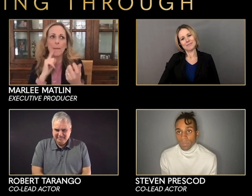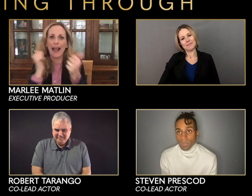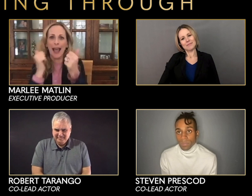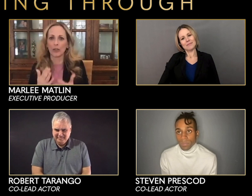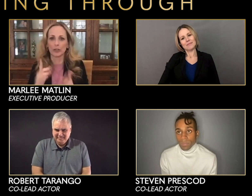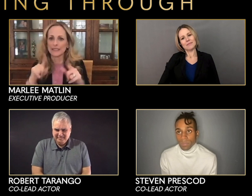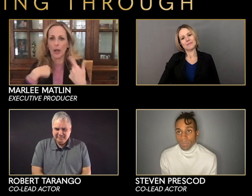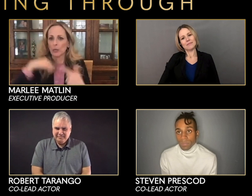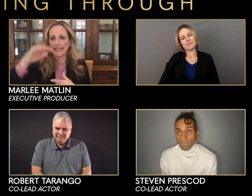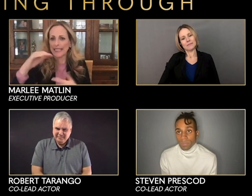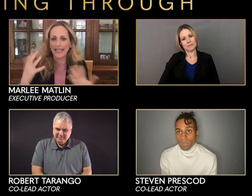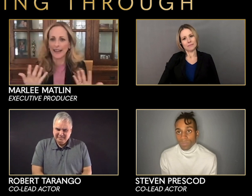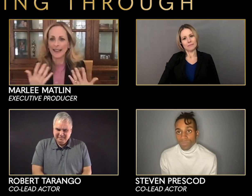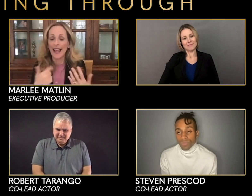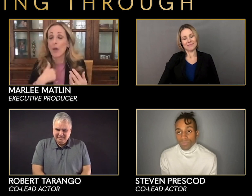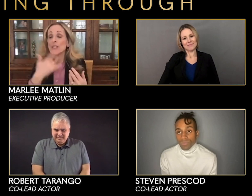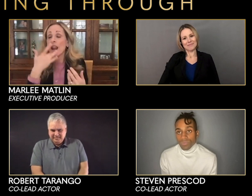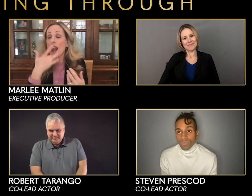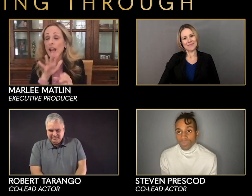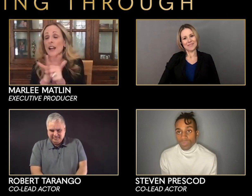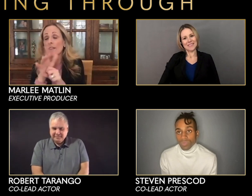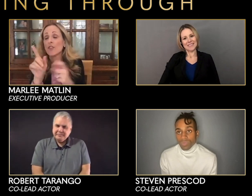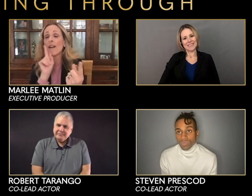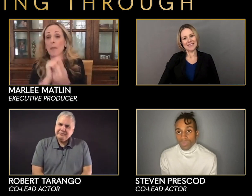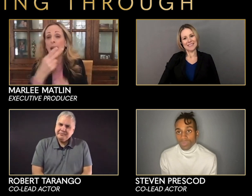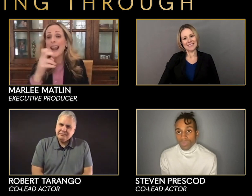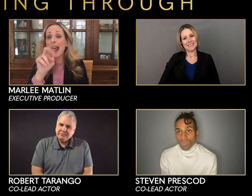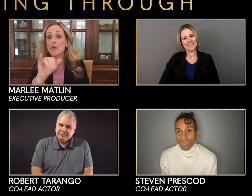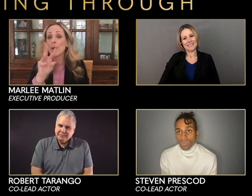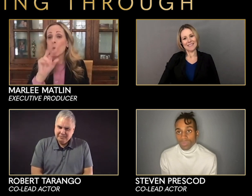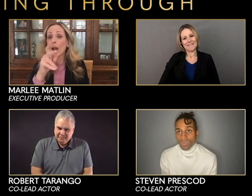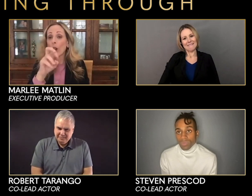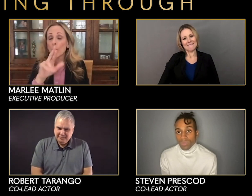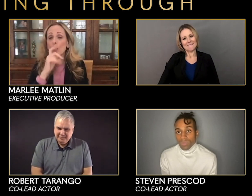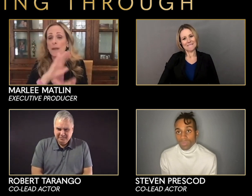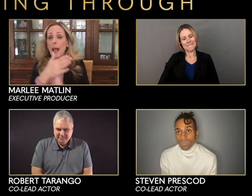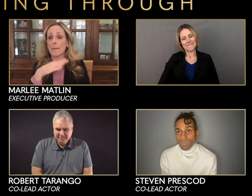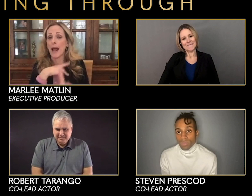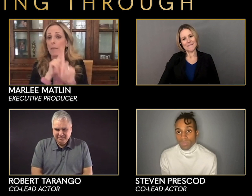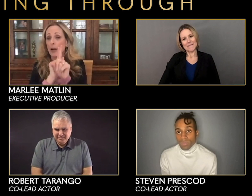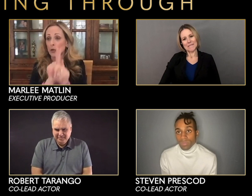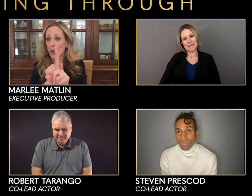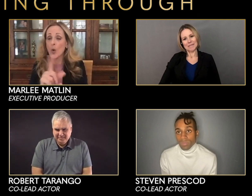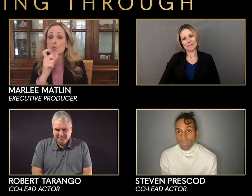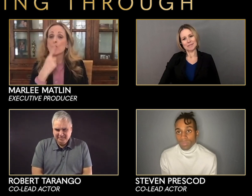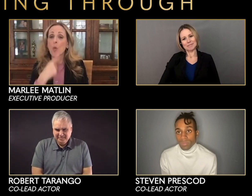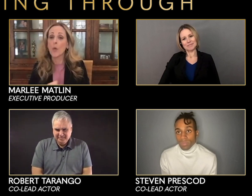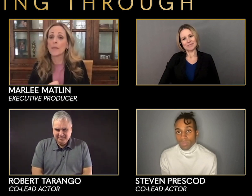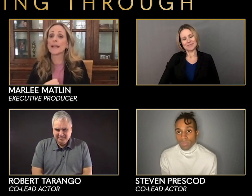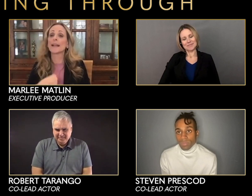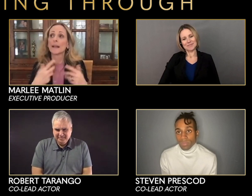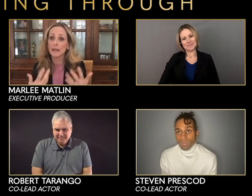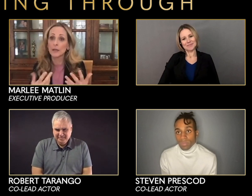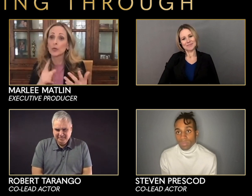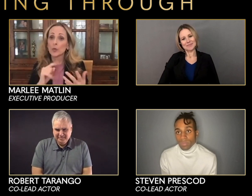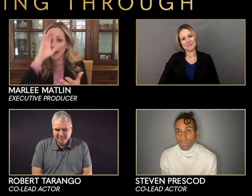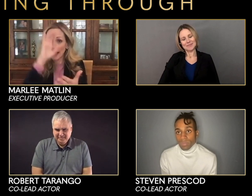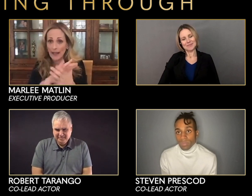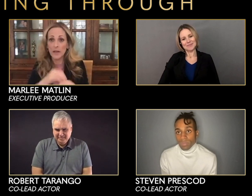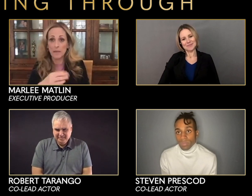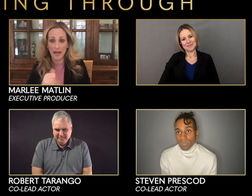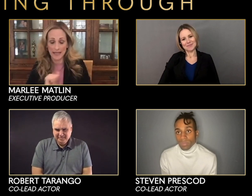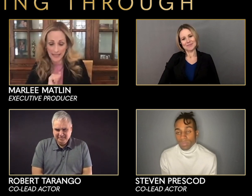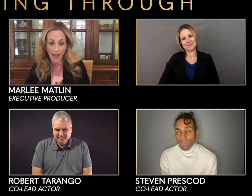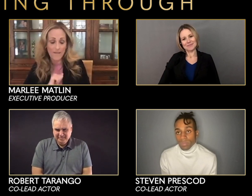But I mean, I can say that I've always wanted to be an actor, and I was fortunate enough to have met Henry Winkler, who became my mentor, and who told